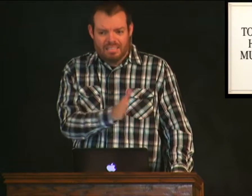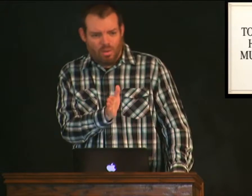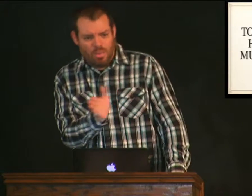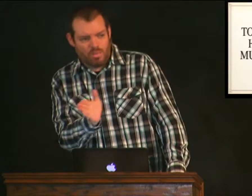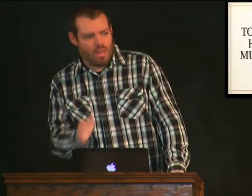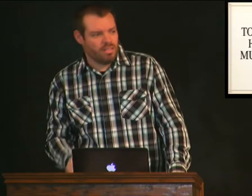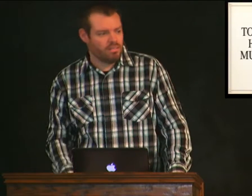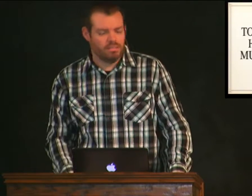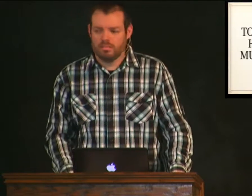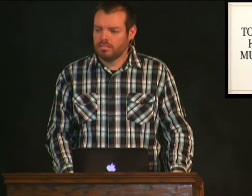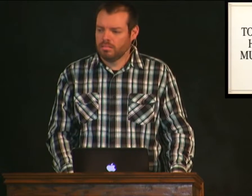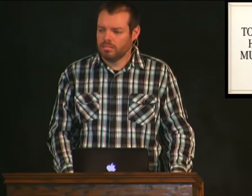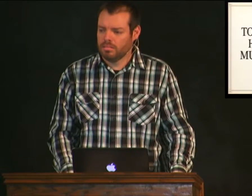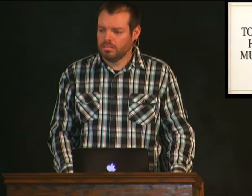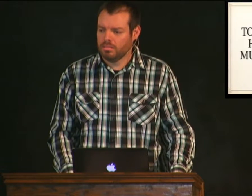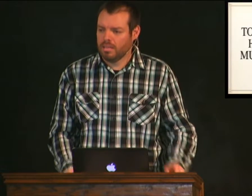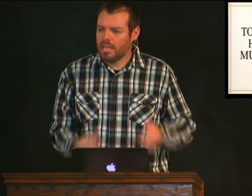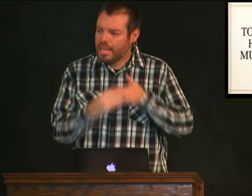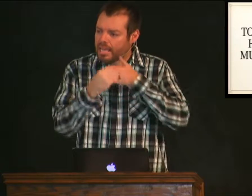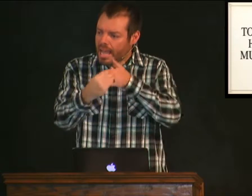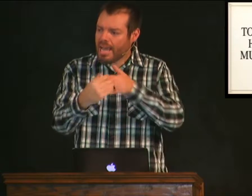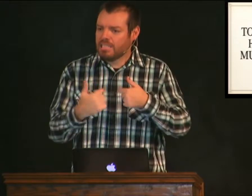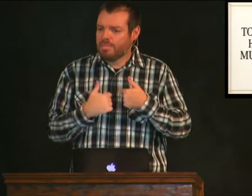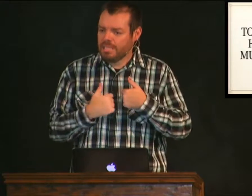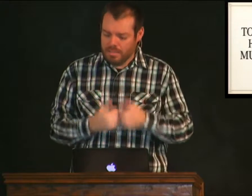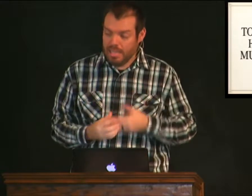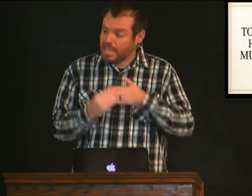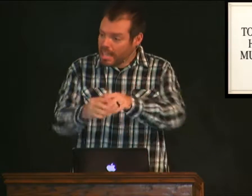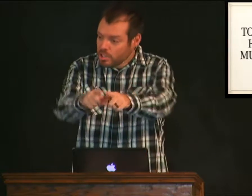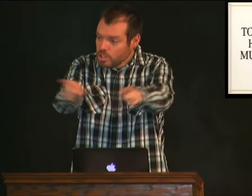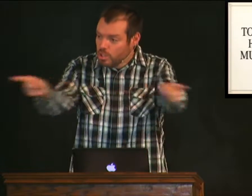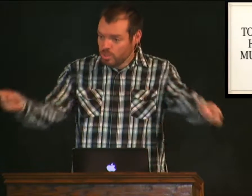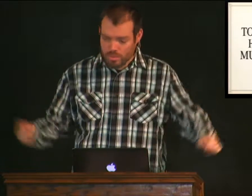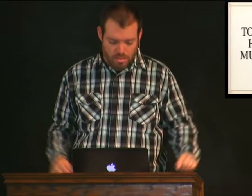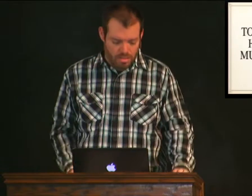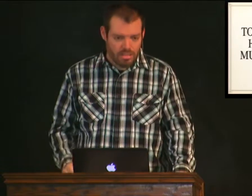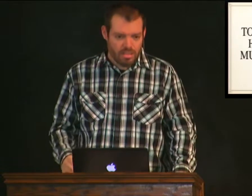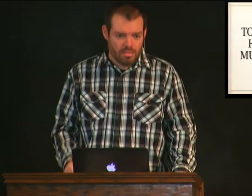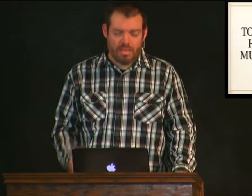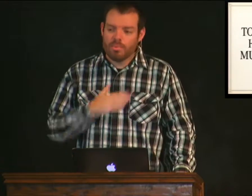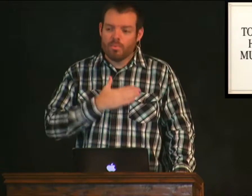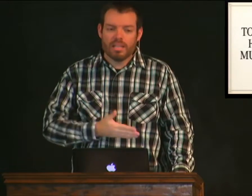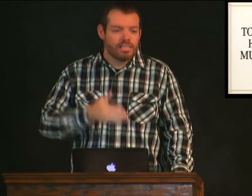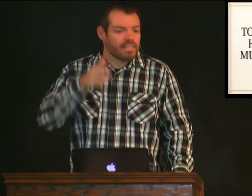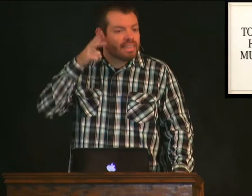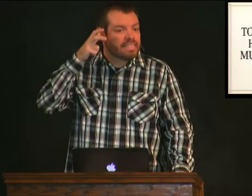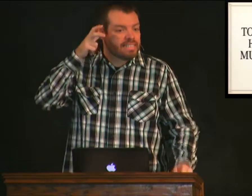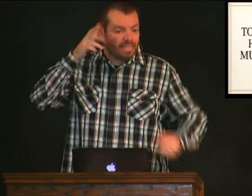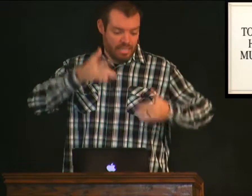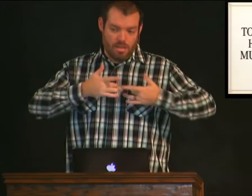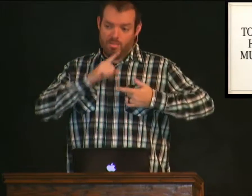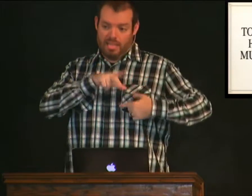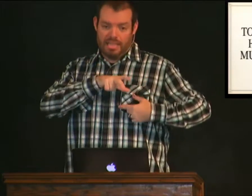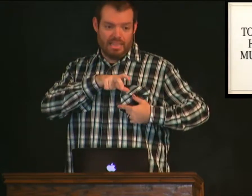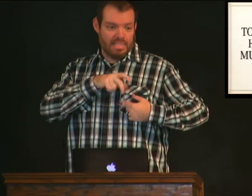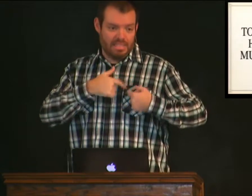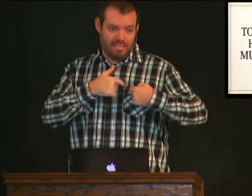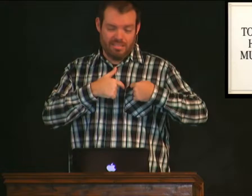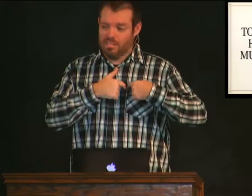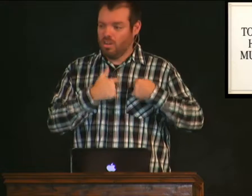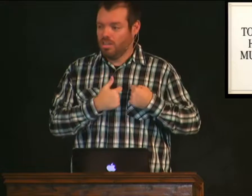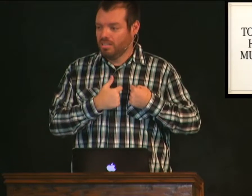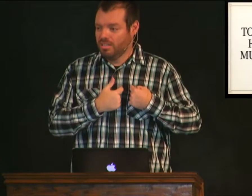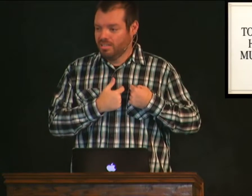hey, go this way. It guides me. It guides you. You have to be willing to listen.